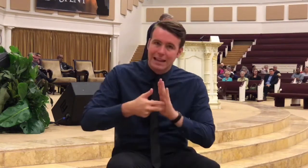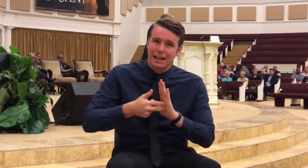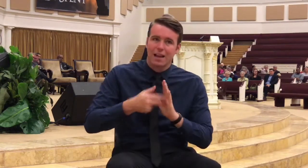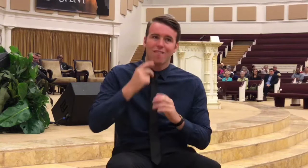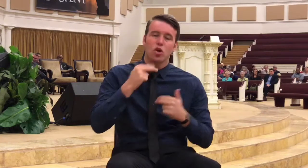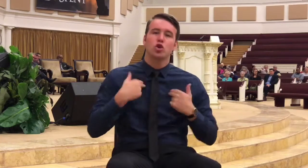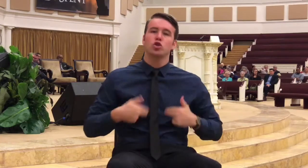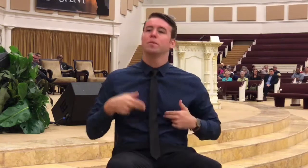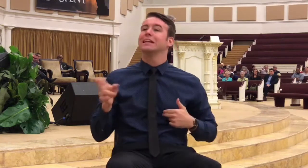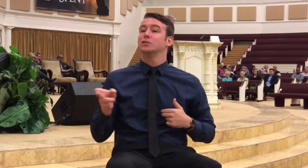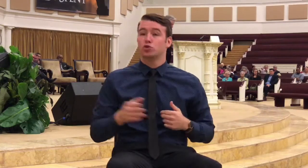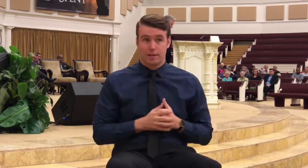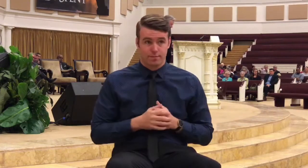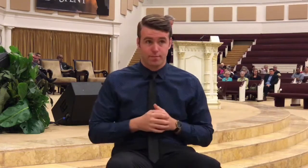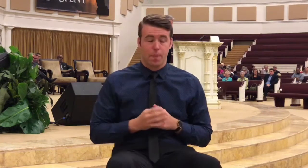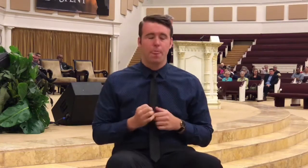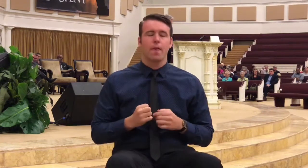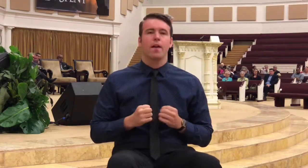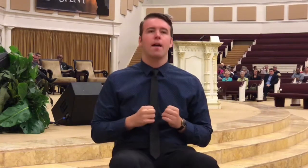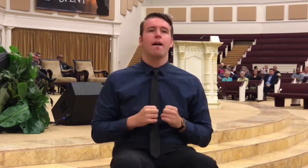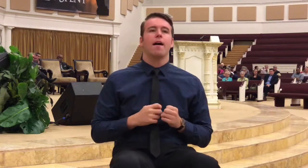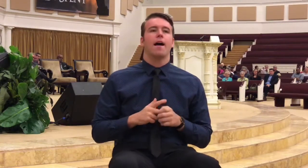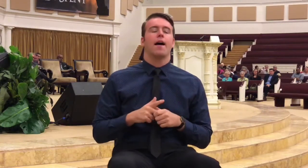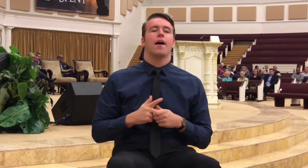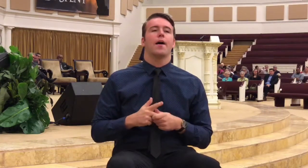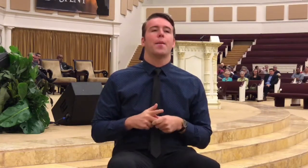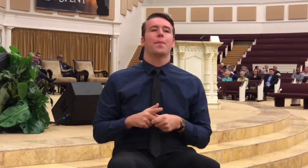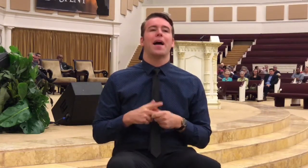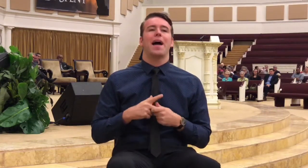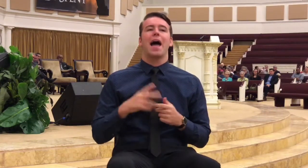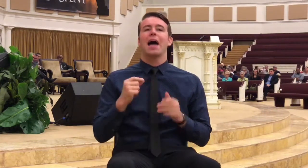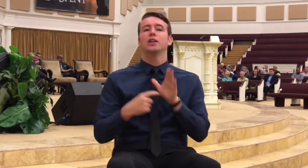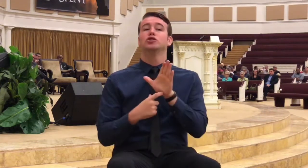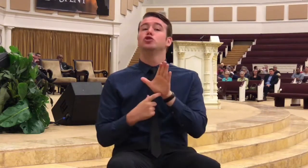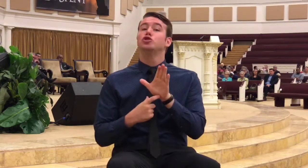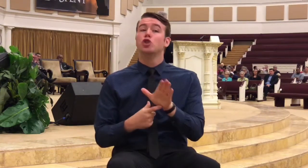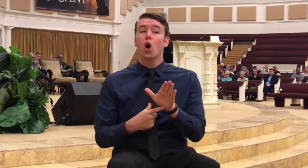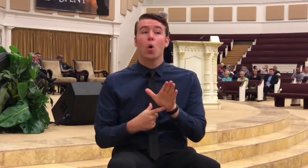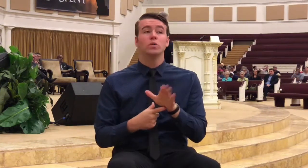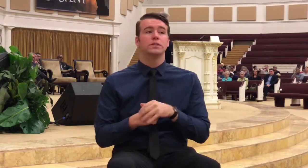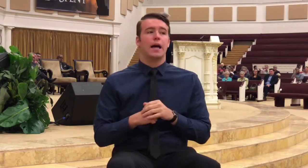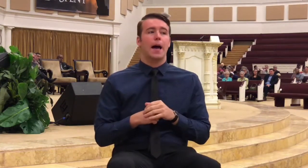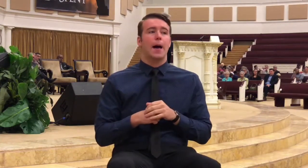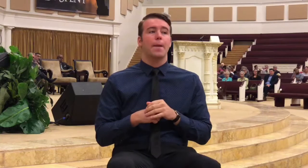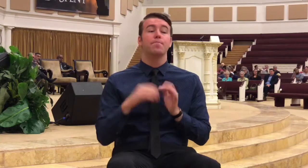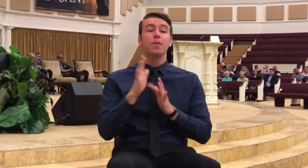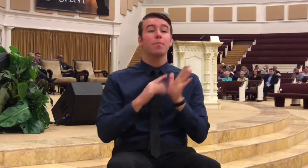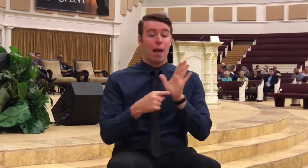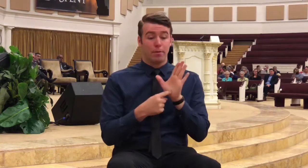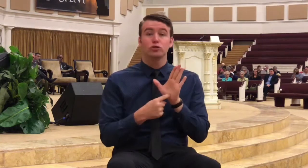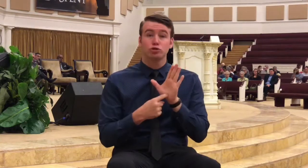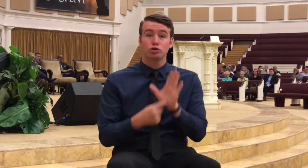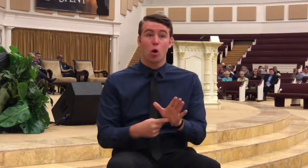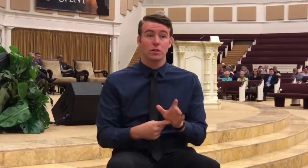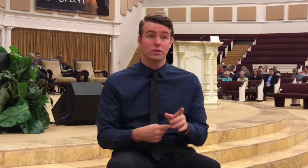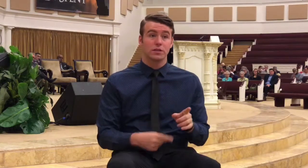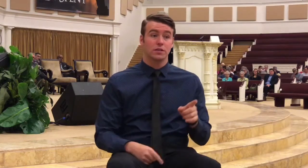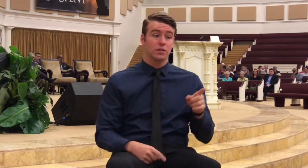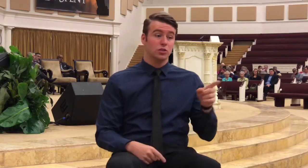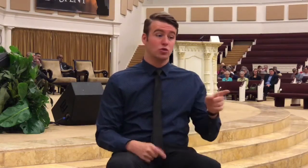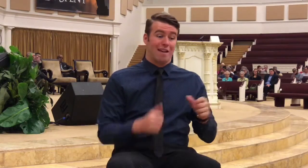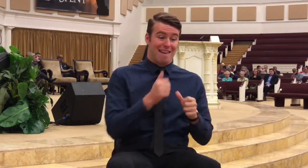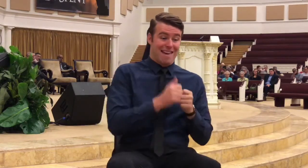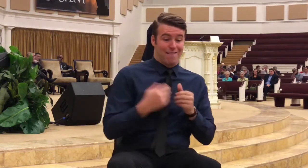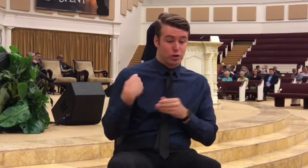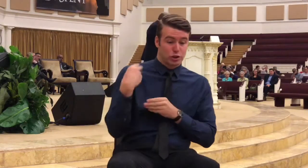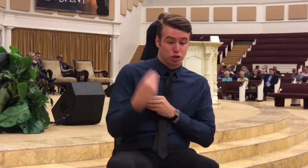to human history. And it shows, if anything shows, it shows that between every